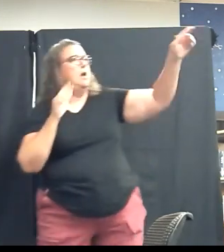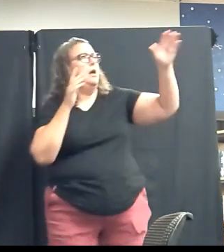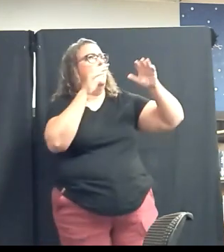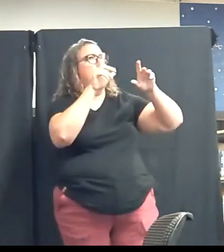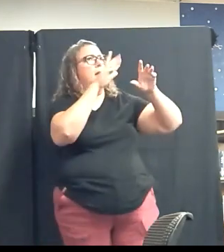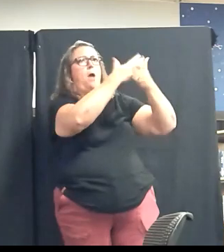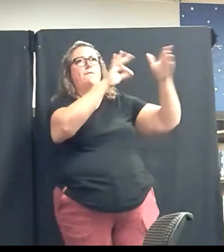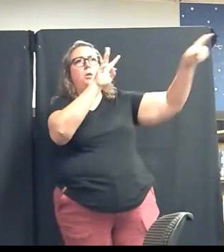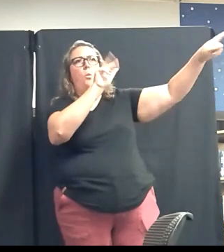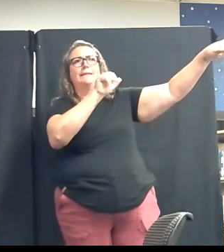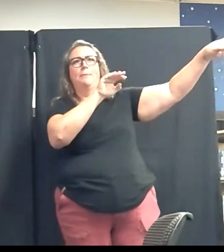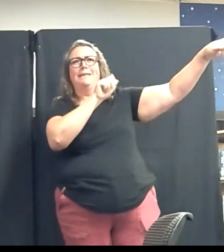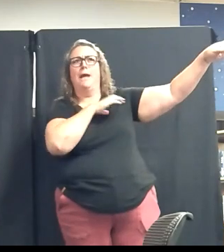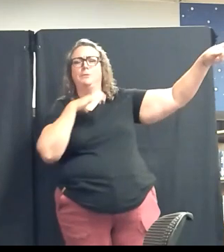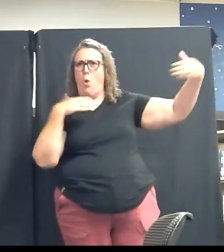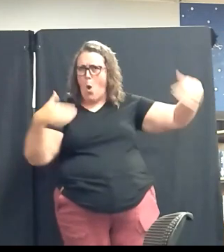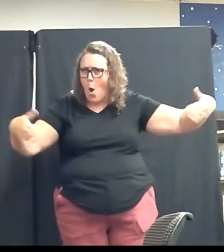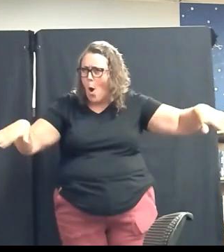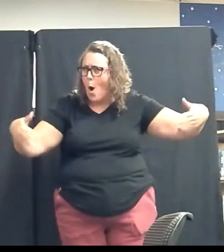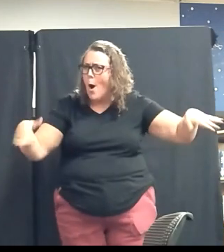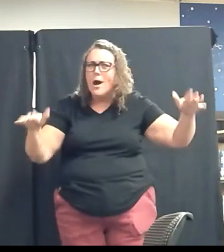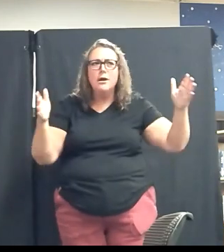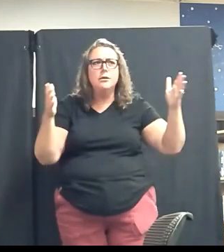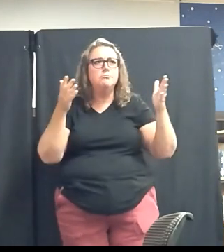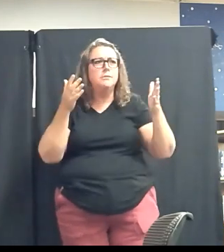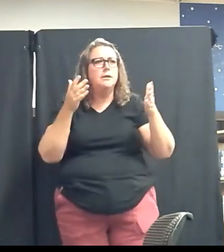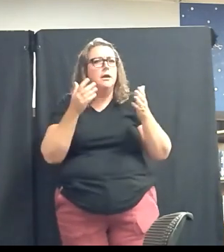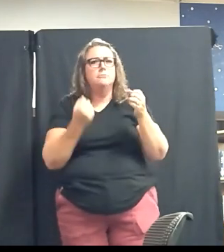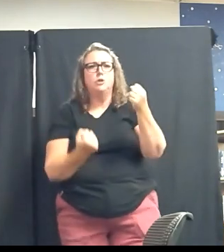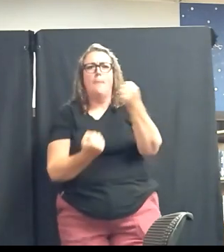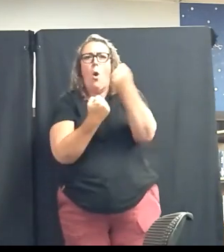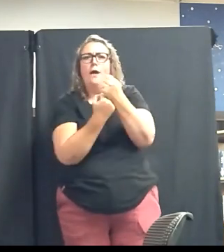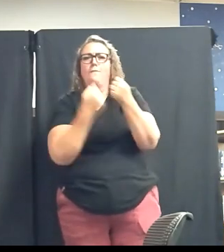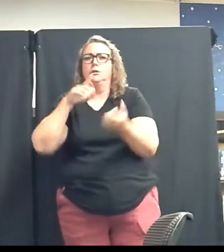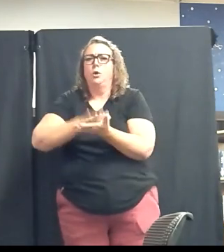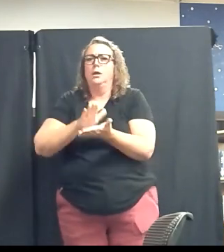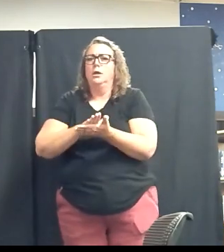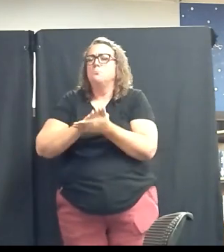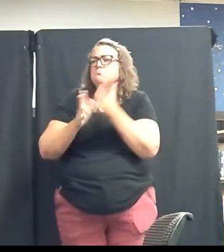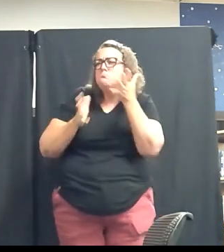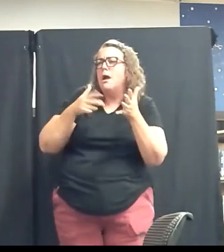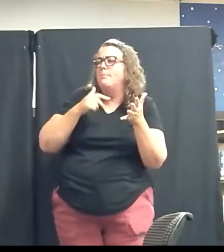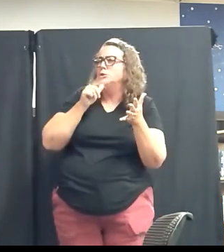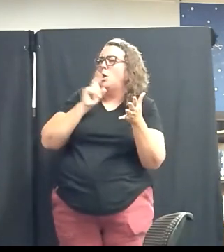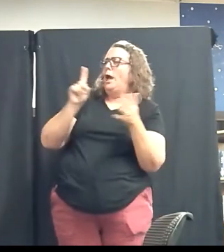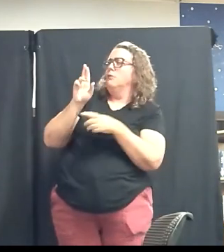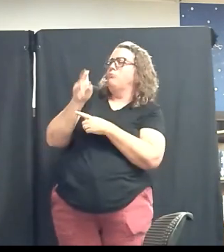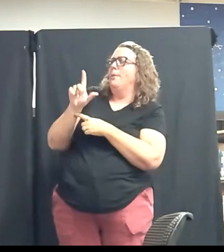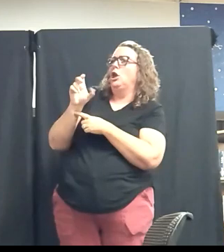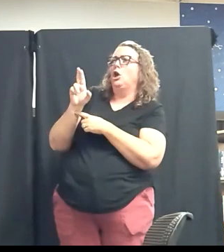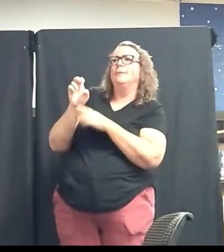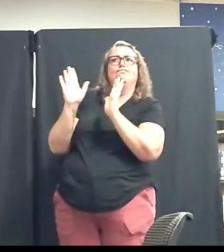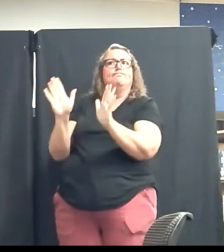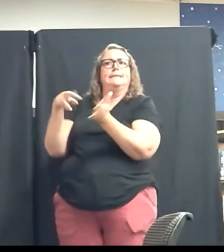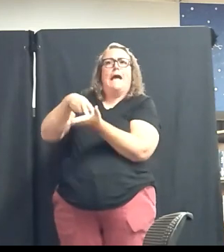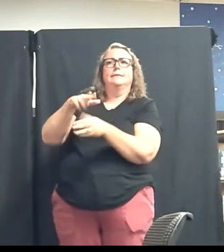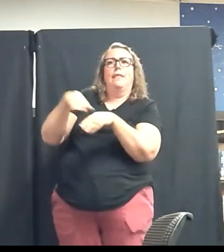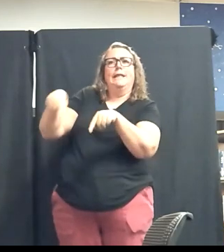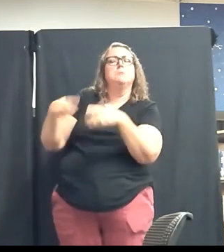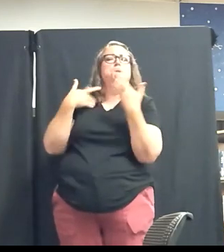The importance of us having a committee member for the Ways and Means, and then also you being a school